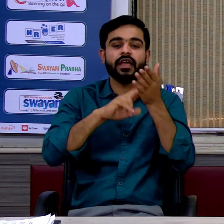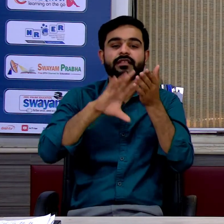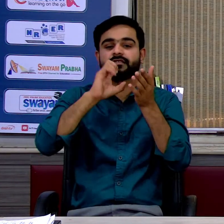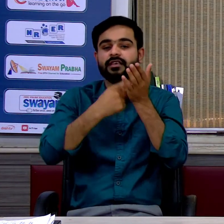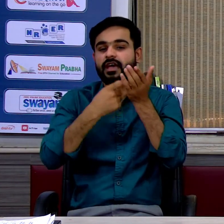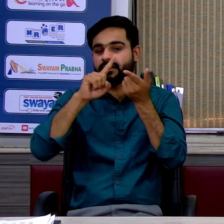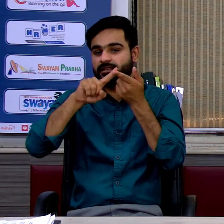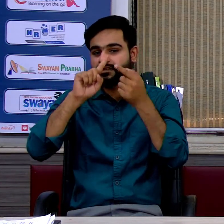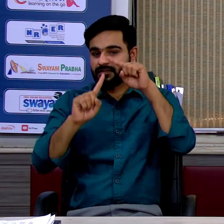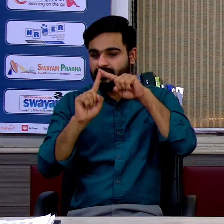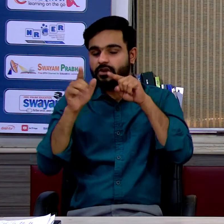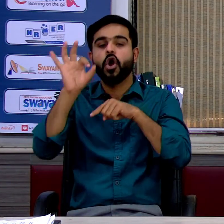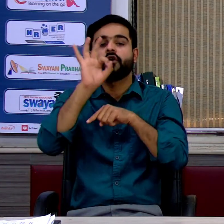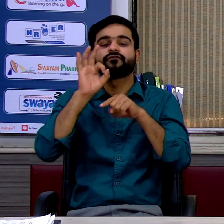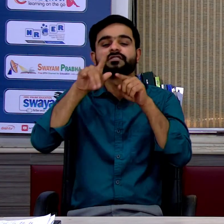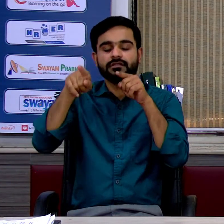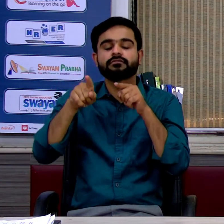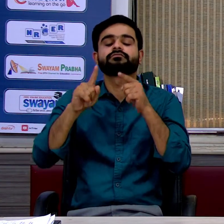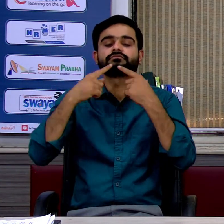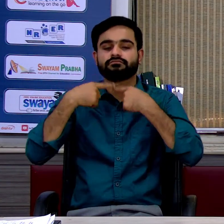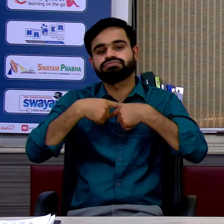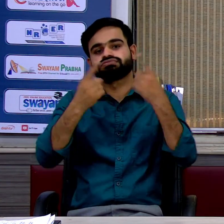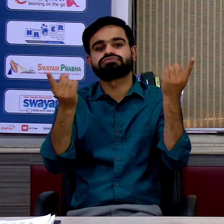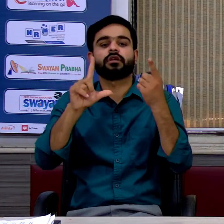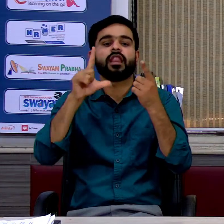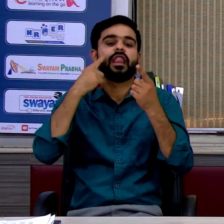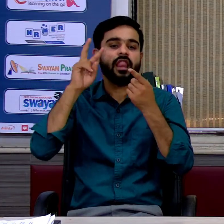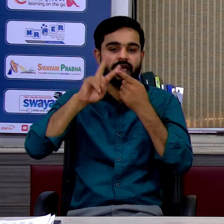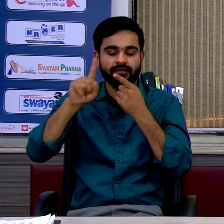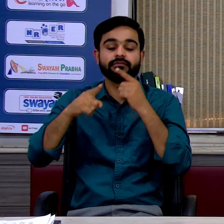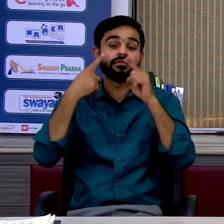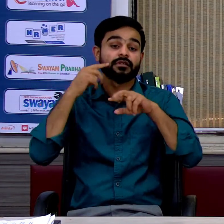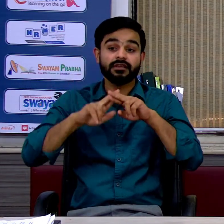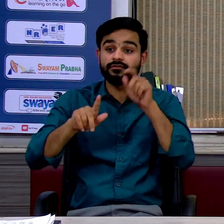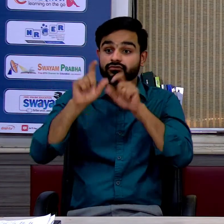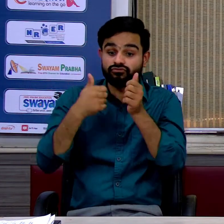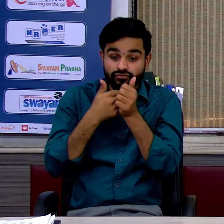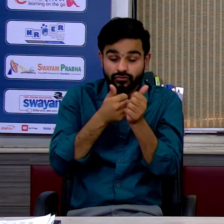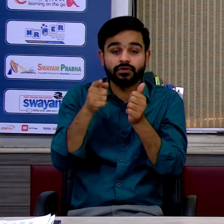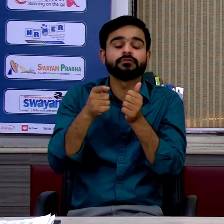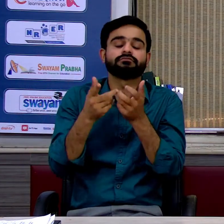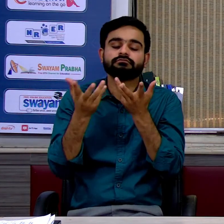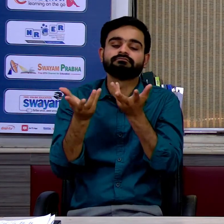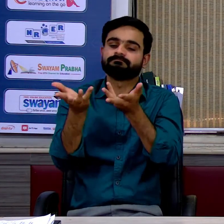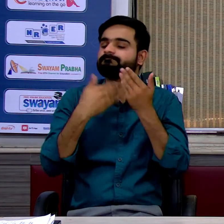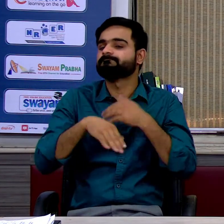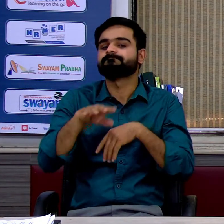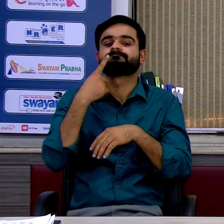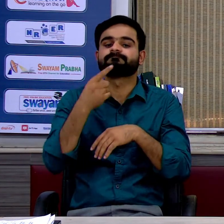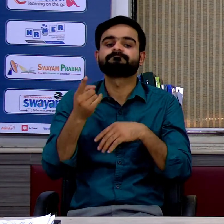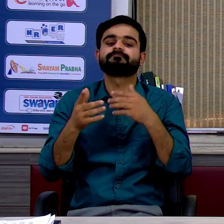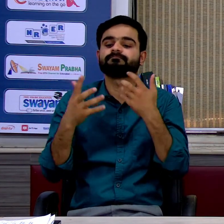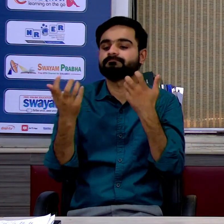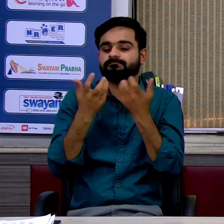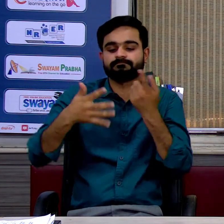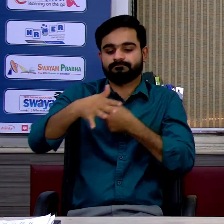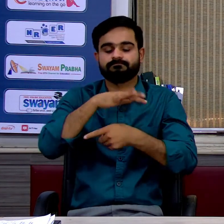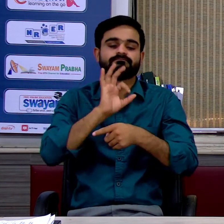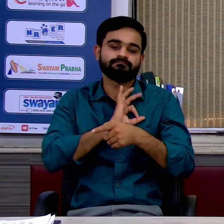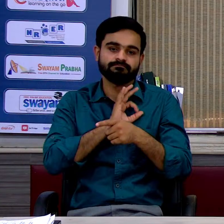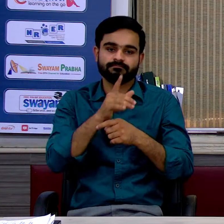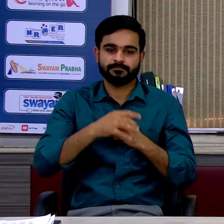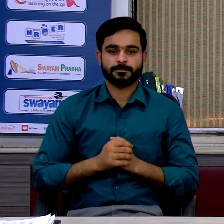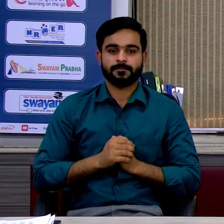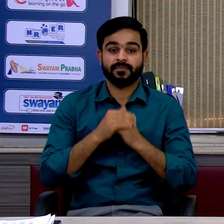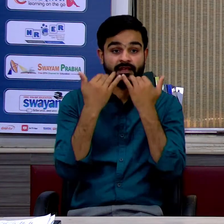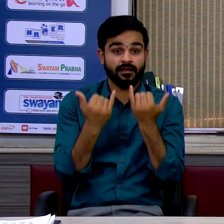official, which is going to be telecast in all around the globe. And definitely, if you will follow, you will definitely be enlightened one and all around this globe.